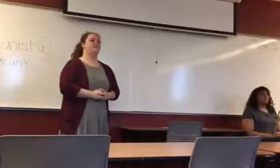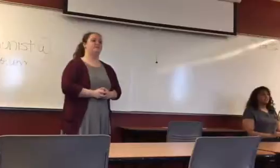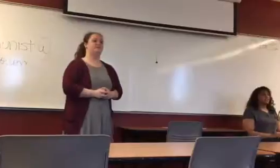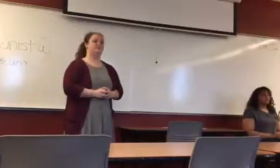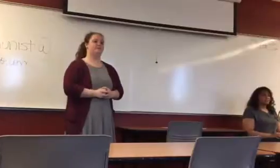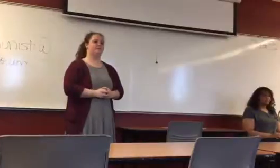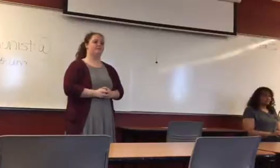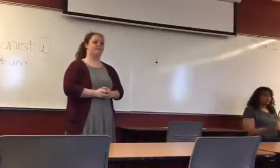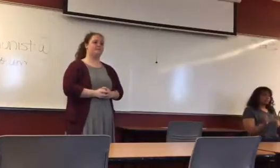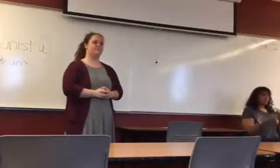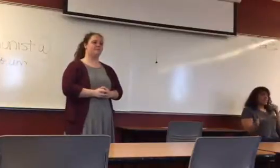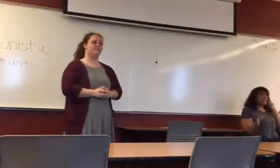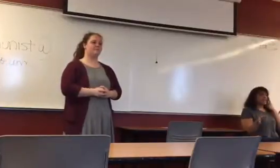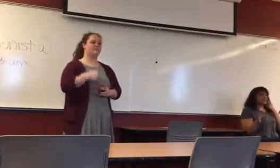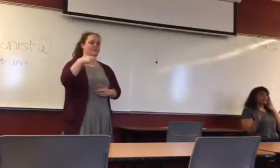Deaf Phoenix. And